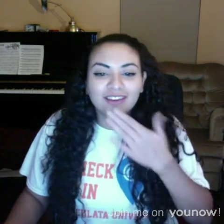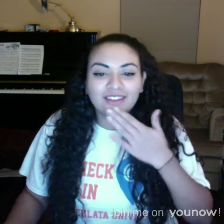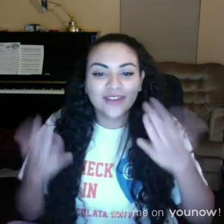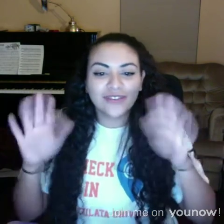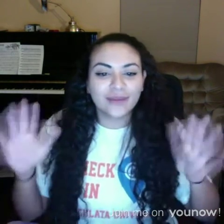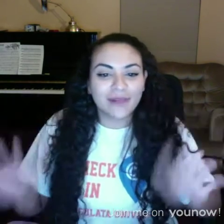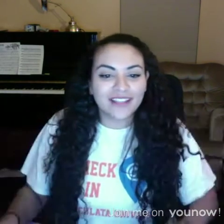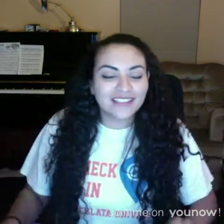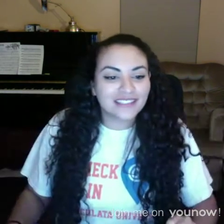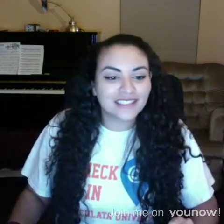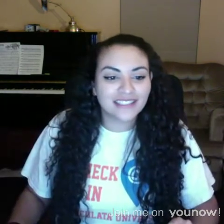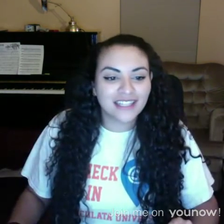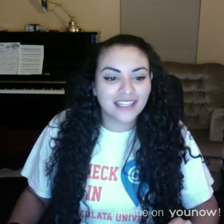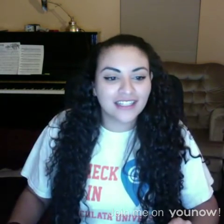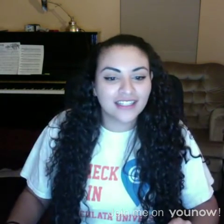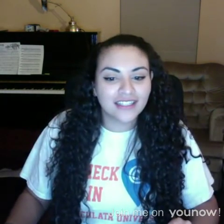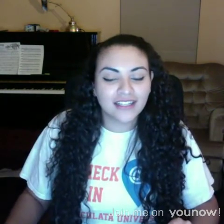Thank you for the applause.